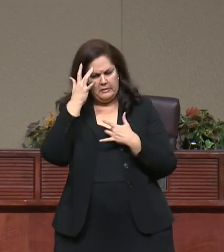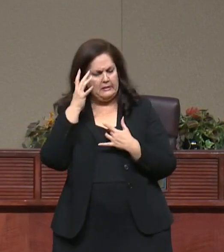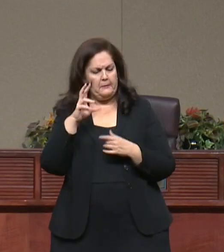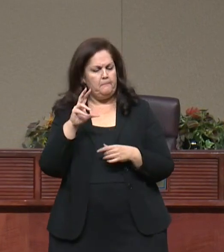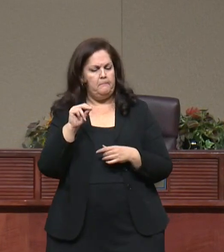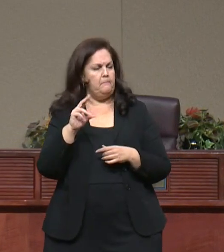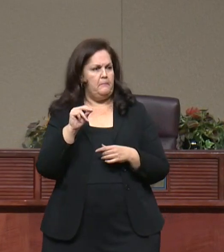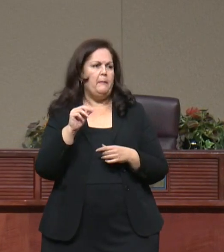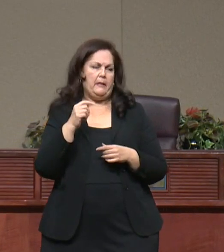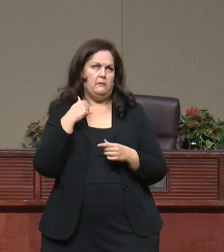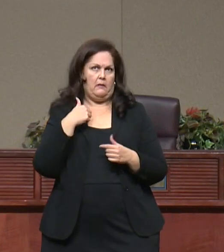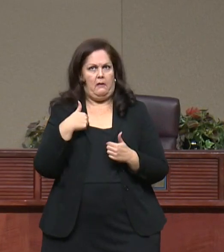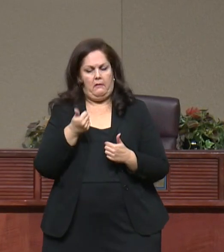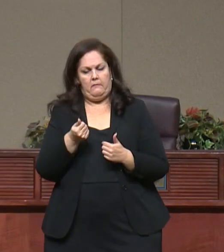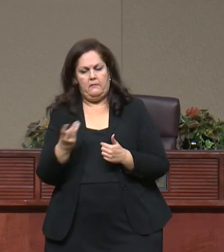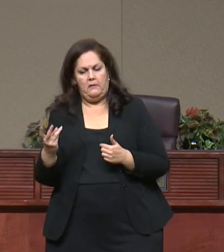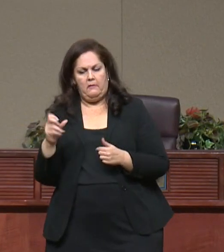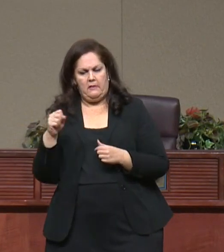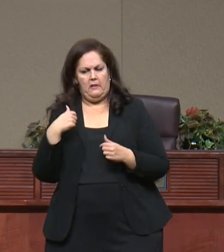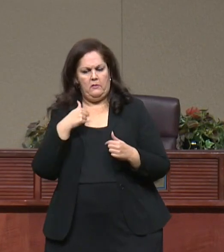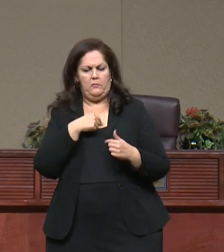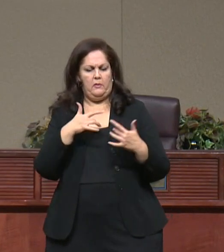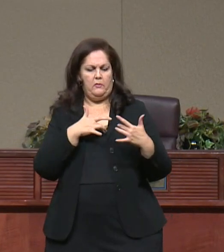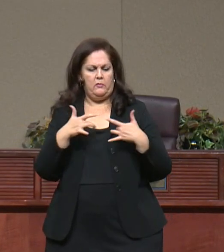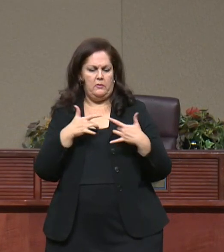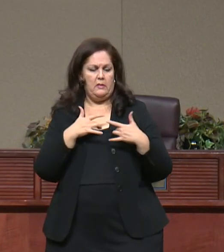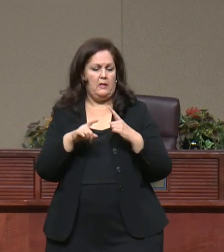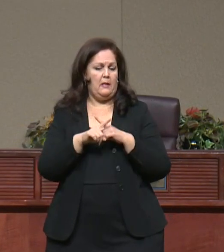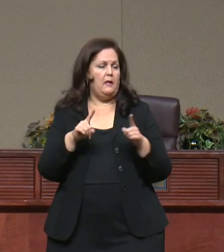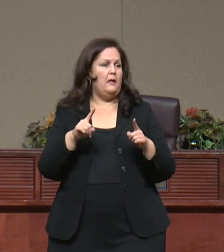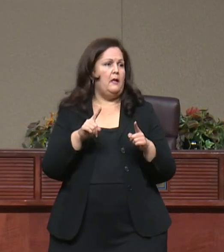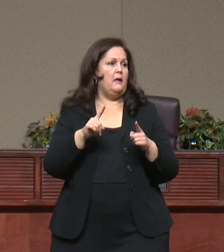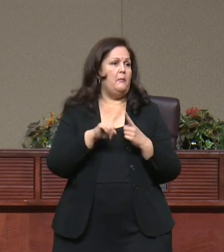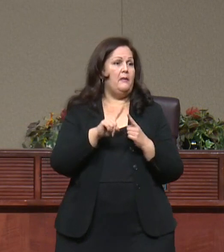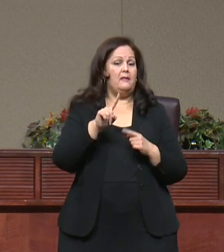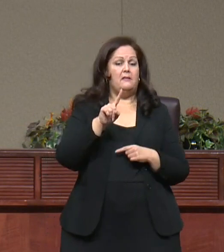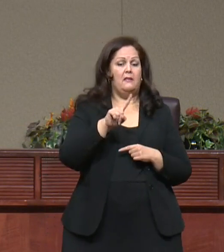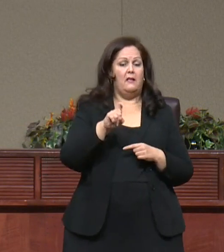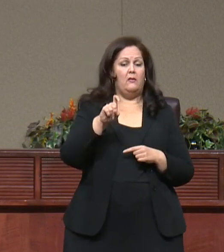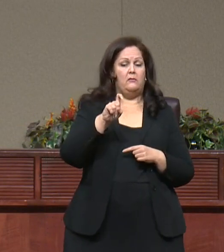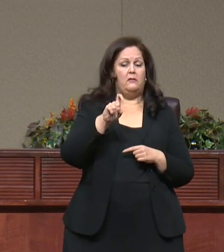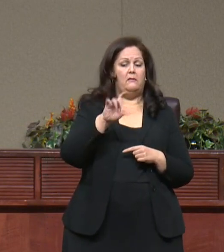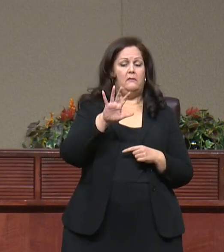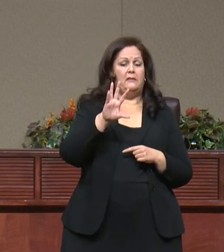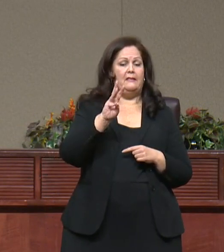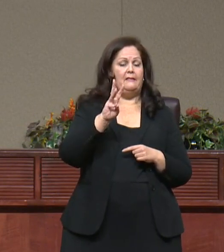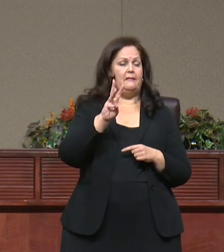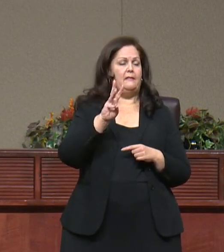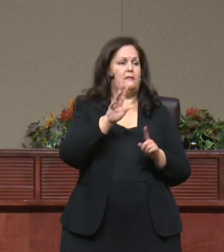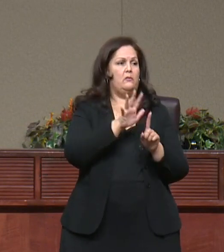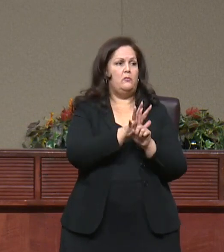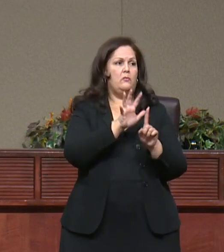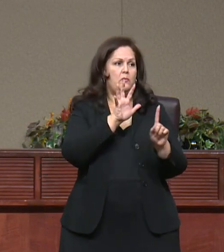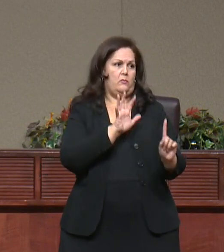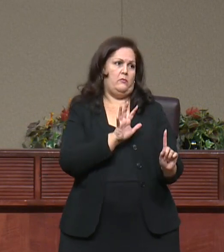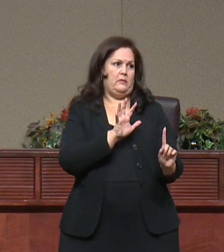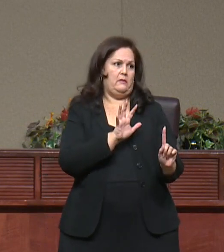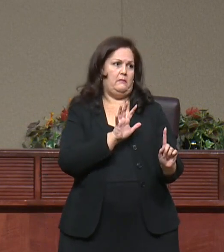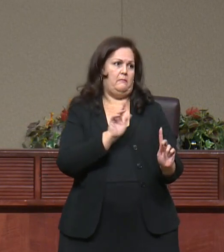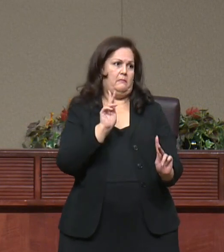a few that we were concerned about. It's really around the 156 quarantines and